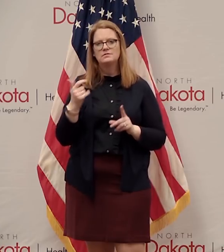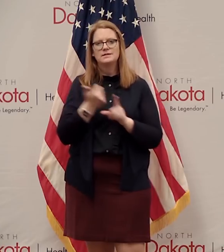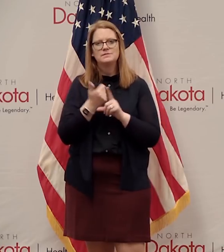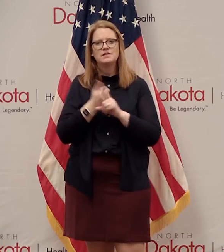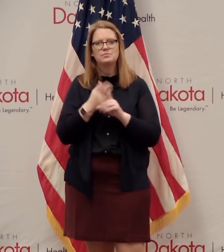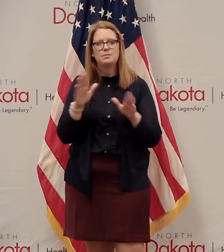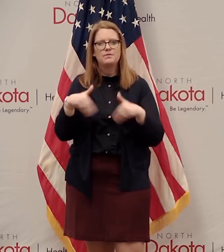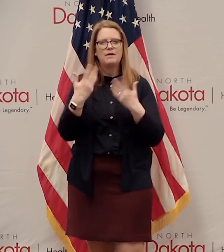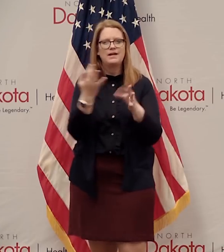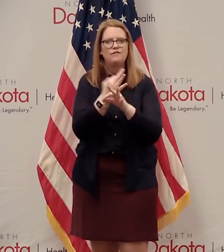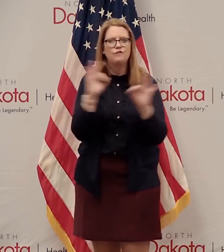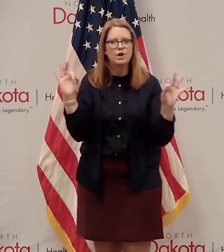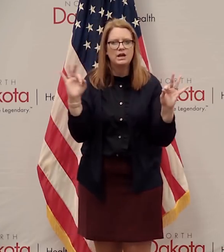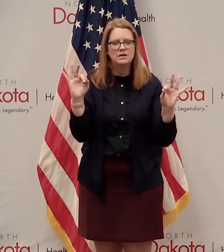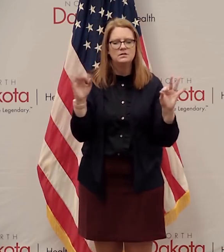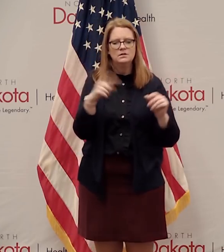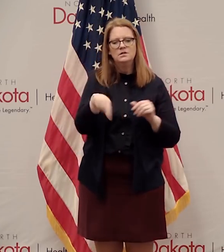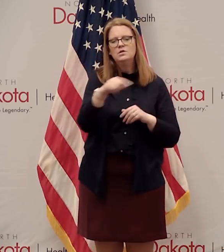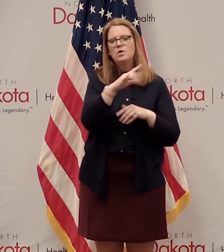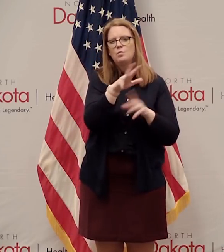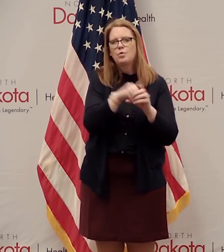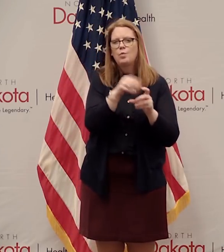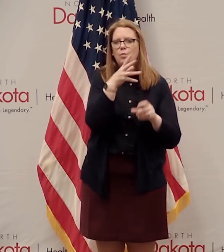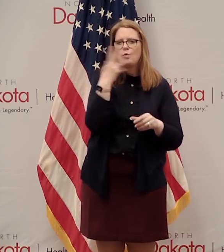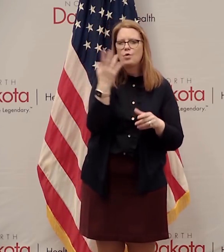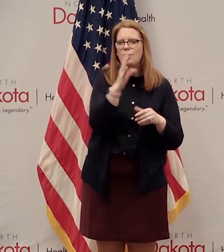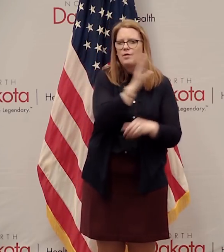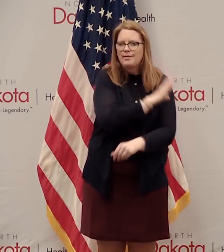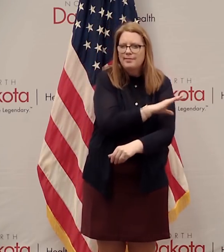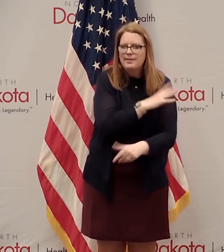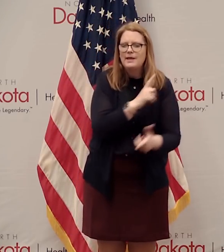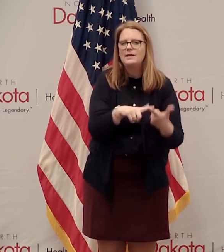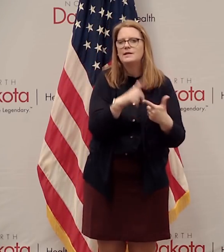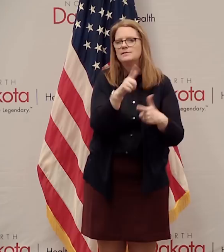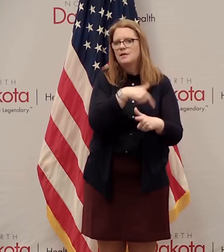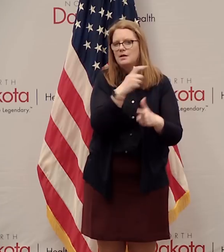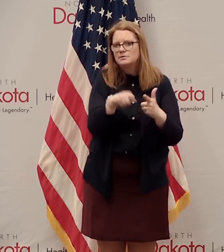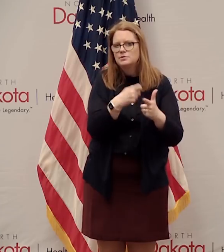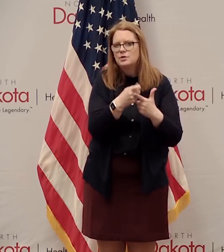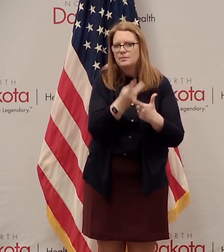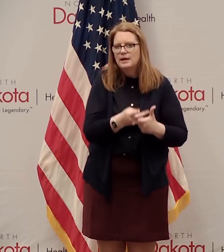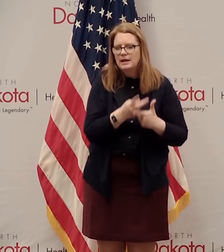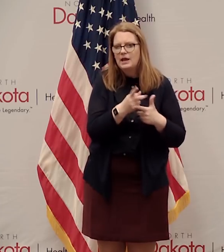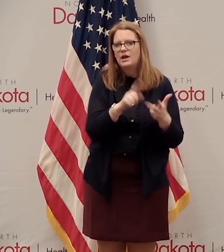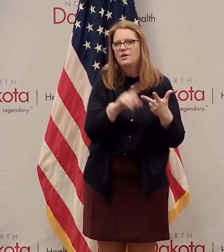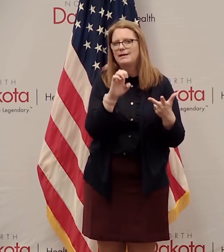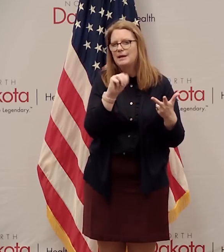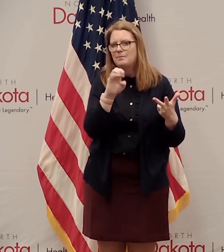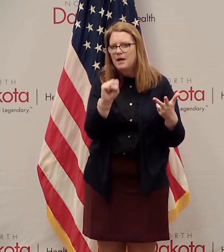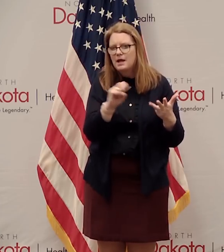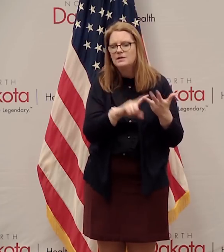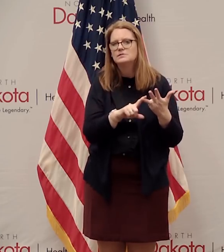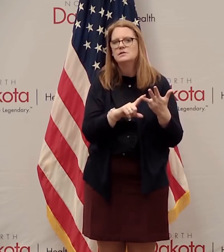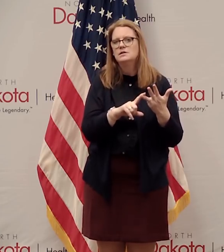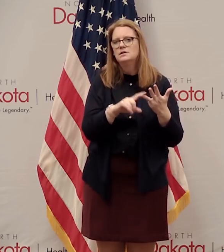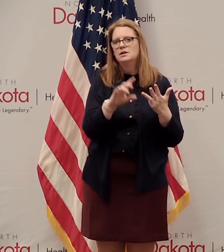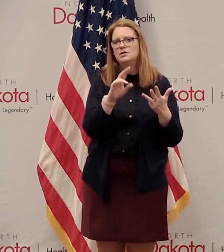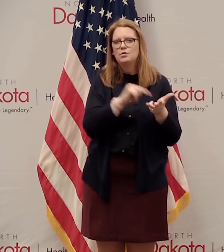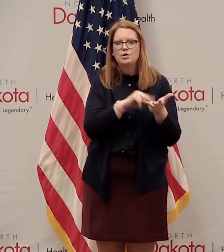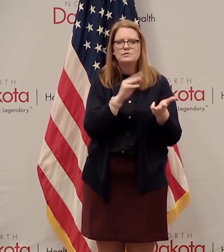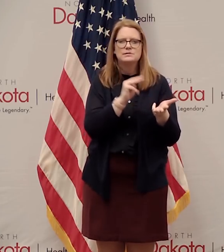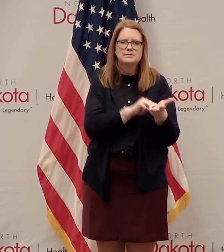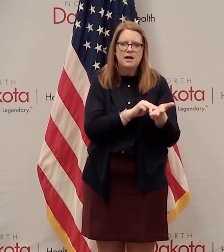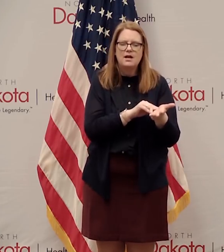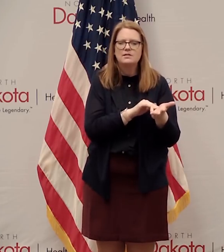charge. Likely recipients will include rural clinics, long-term care facilities, EMS, other healthcare professionals, frontline workers, and you